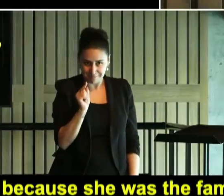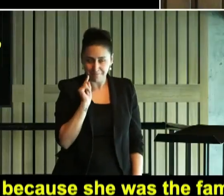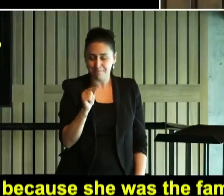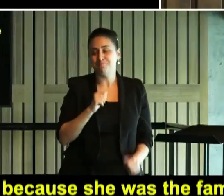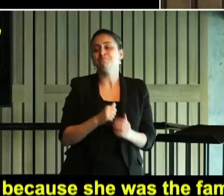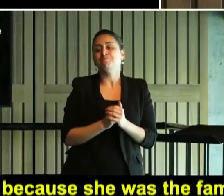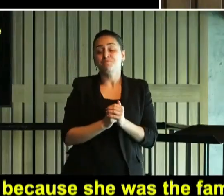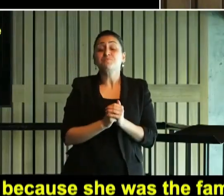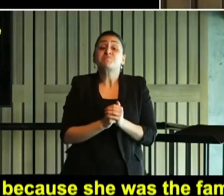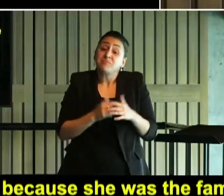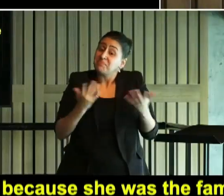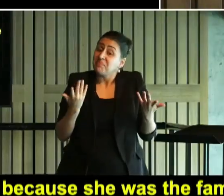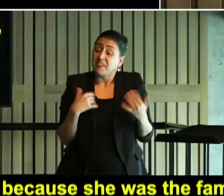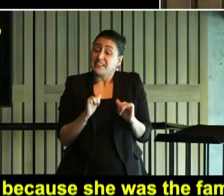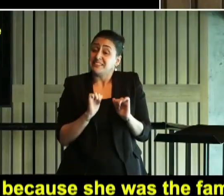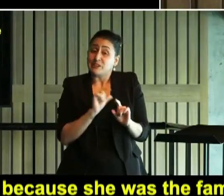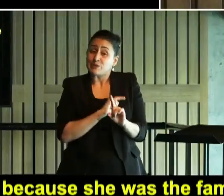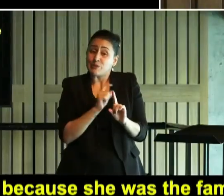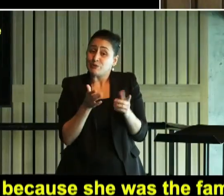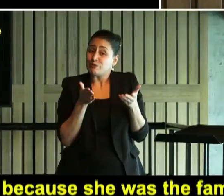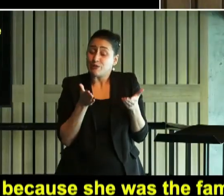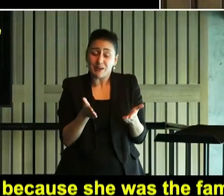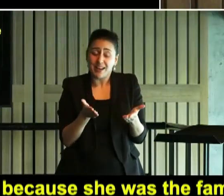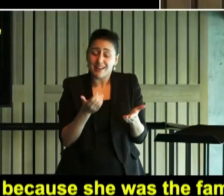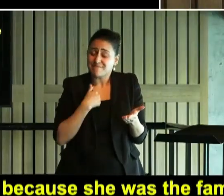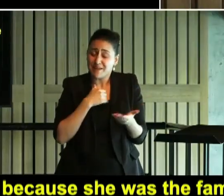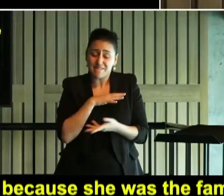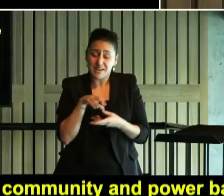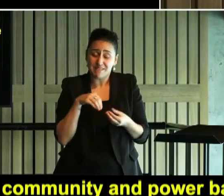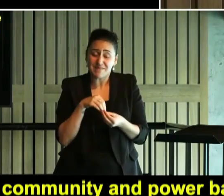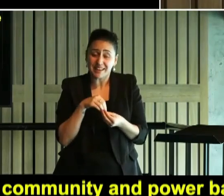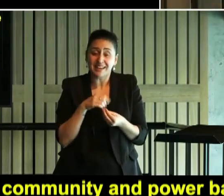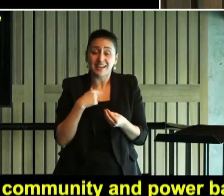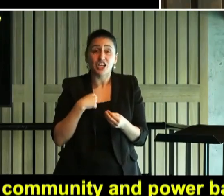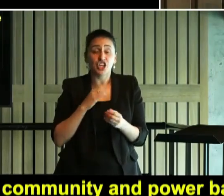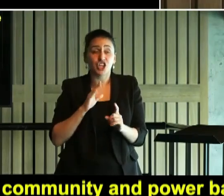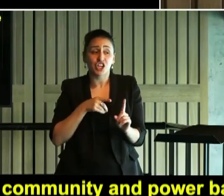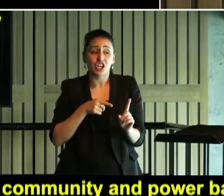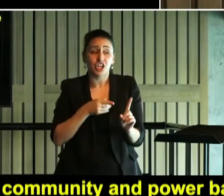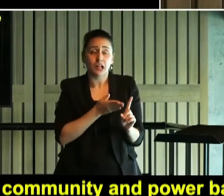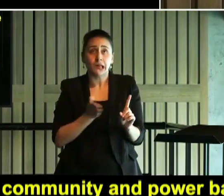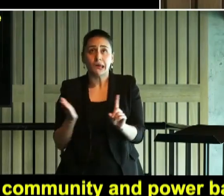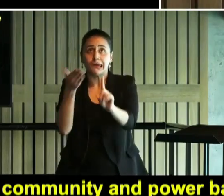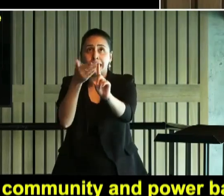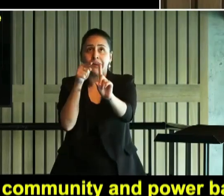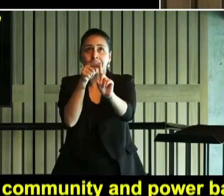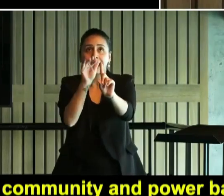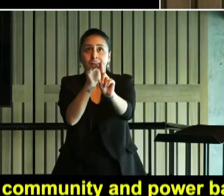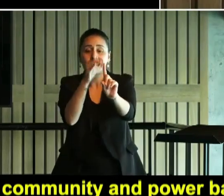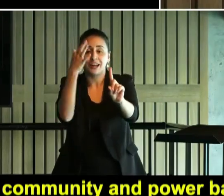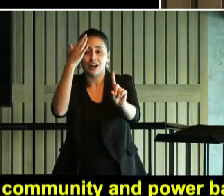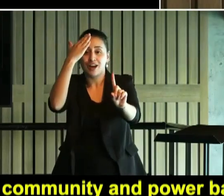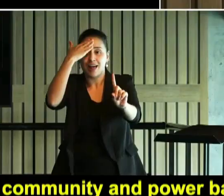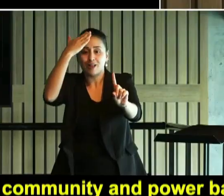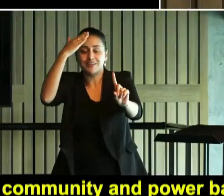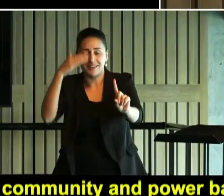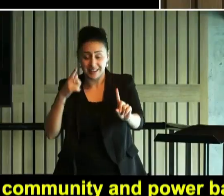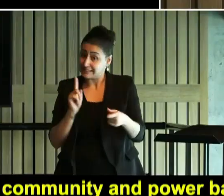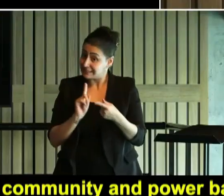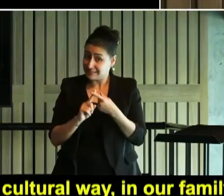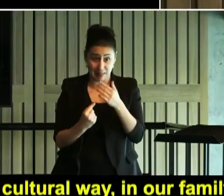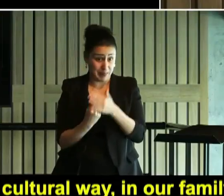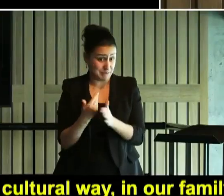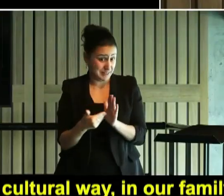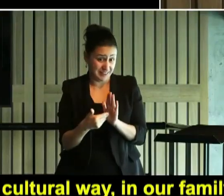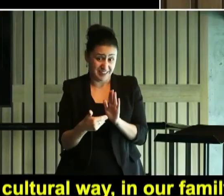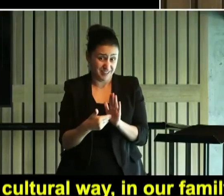weren't told, that's a cultural way in our family, that's how you did it. You went to the older of the way, and it still happens now. So